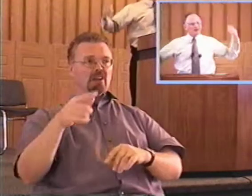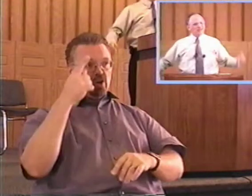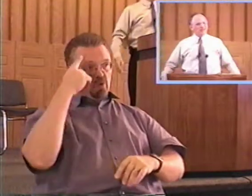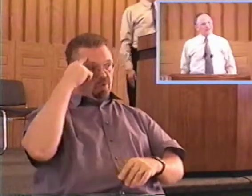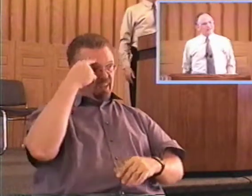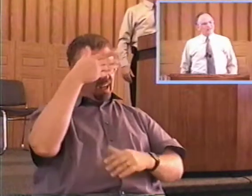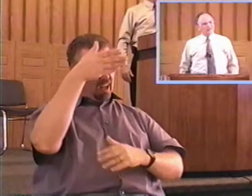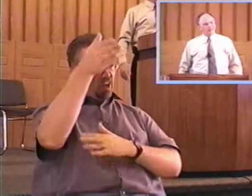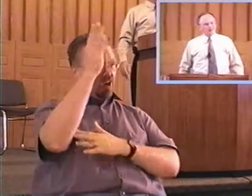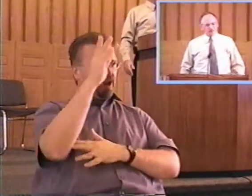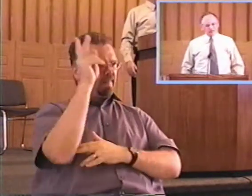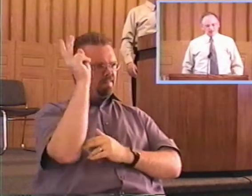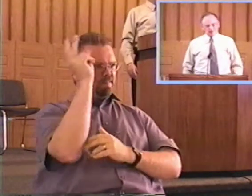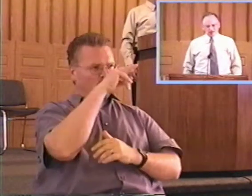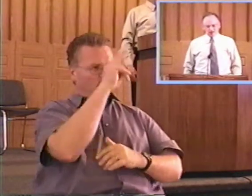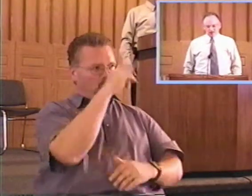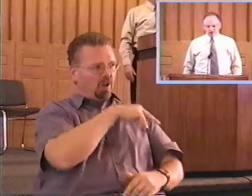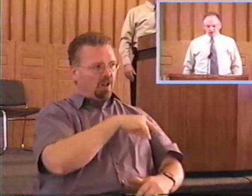fool?